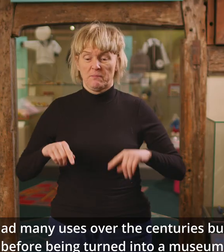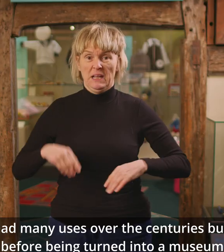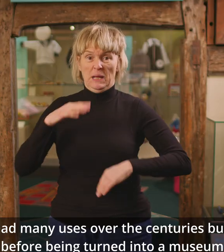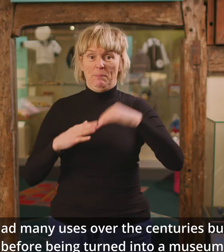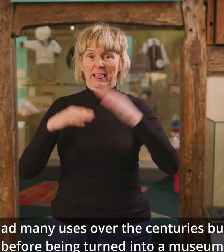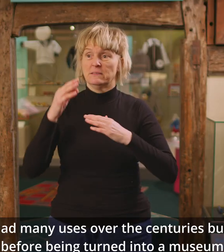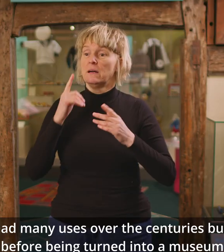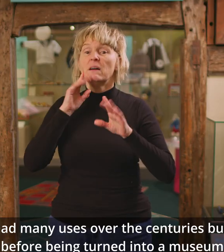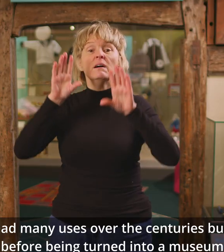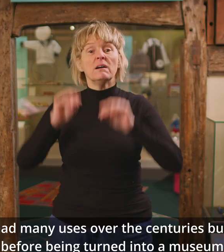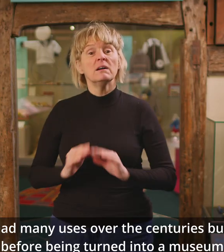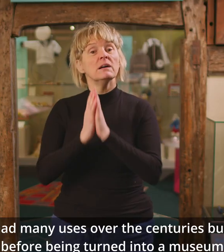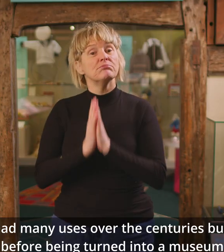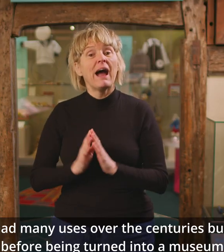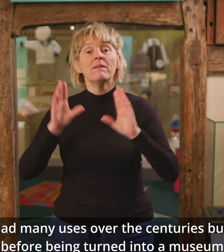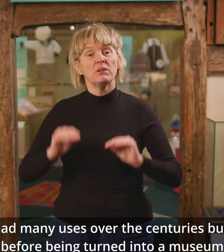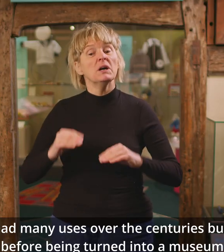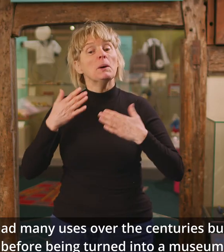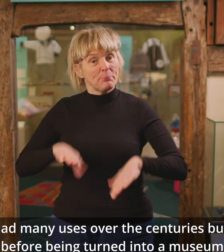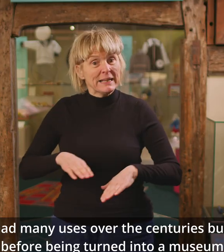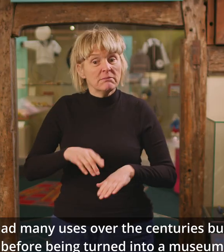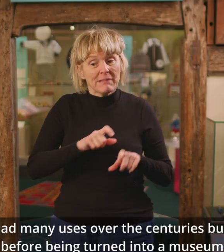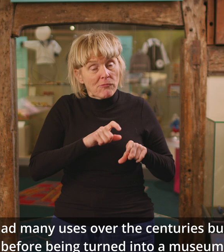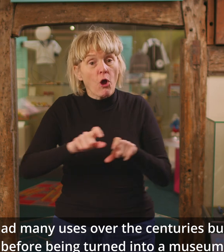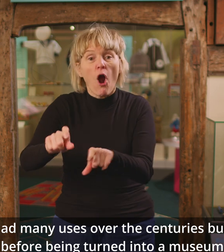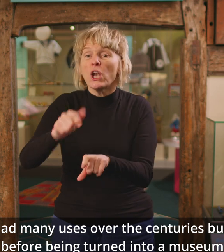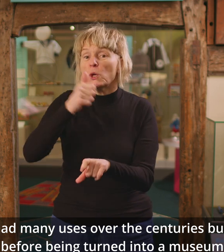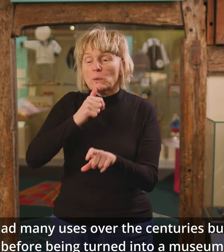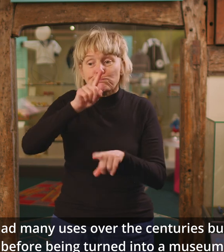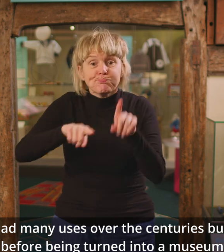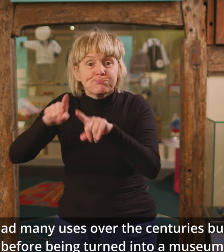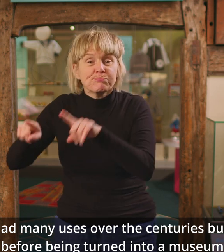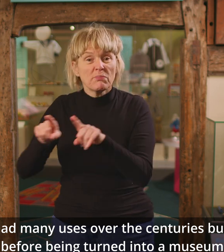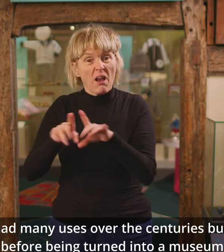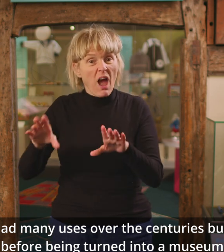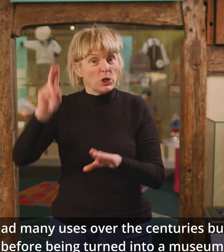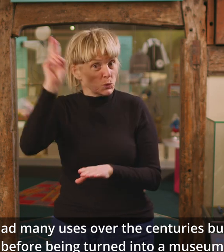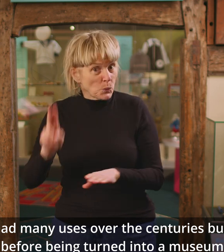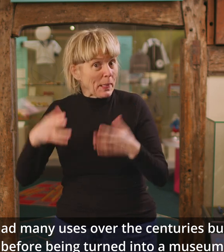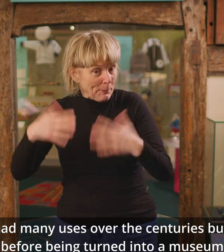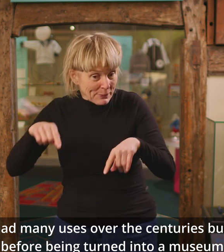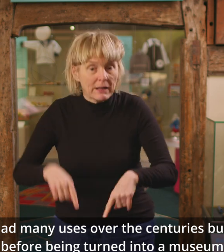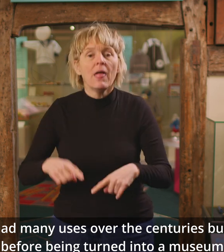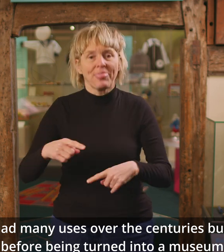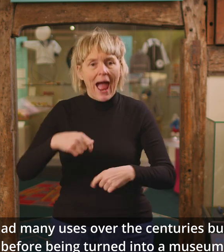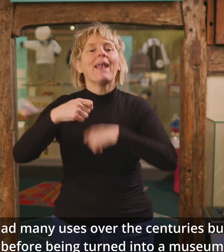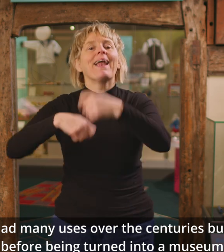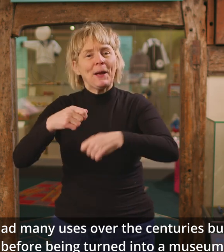This building had many uses over the centuries, but ended up as a school before being turned into a museum